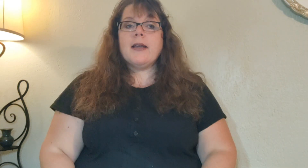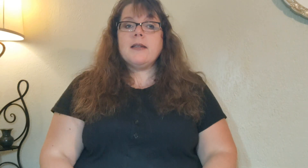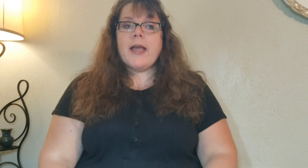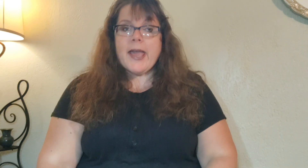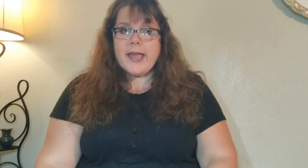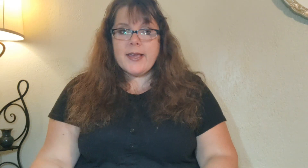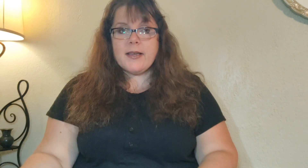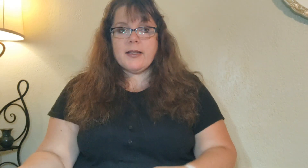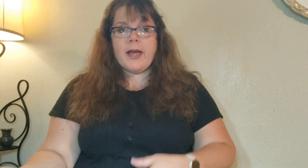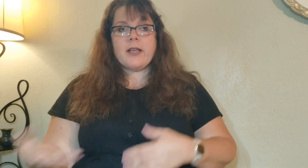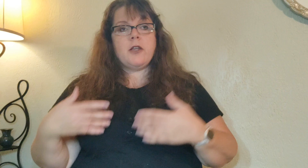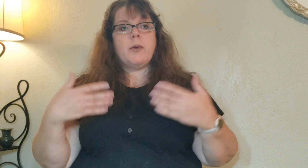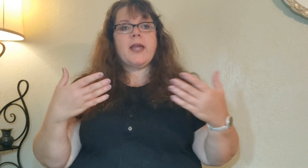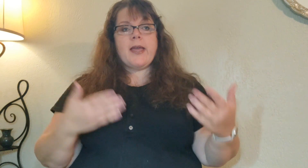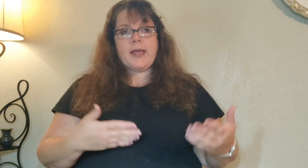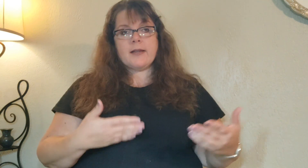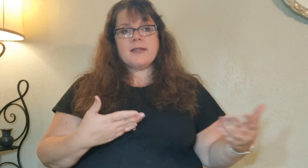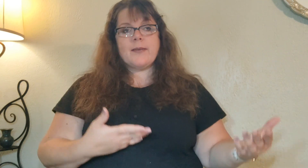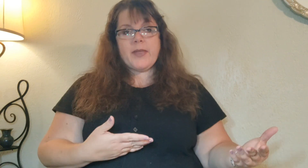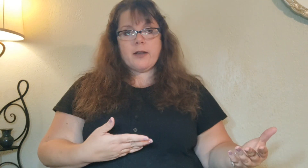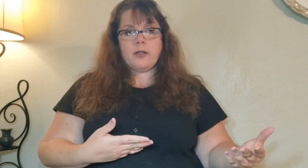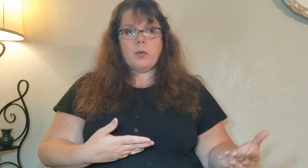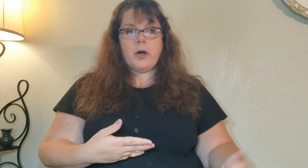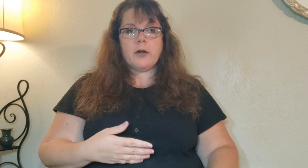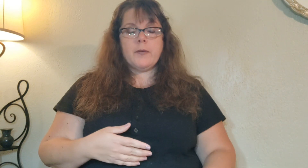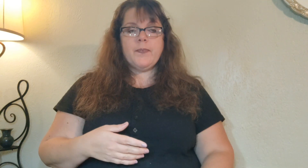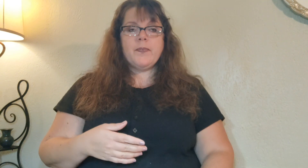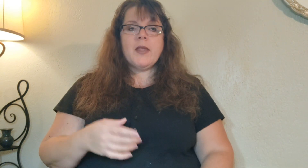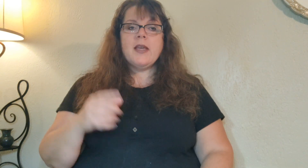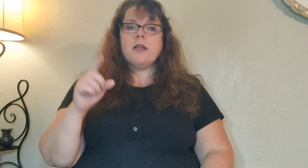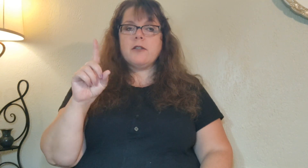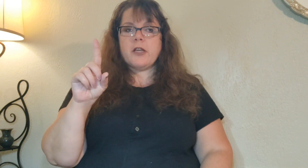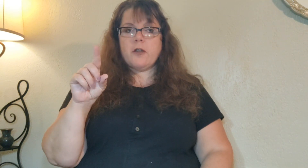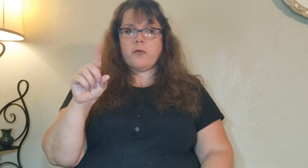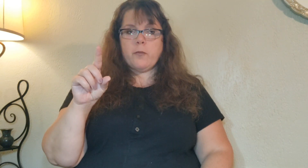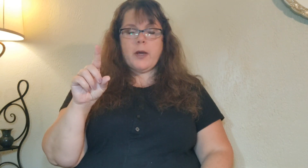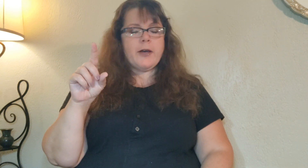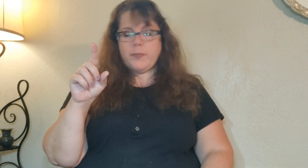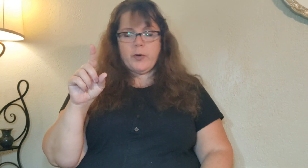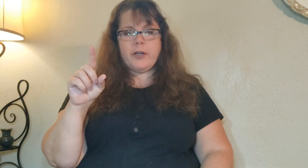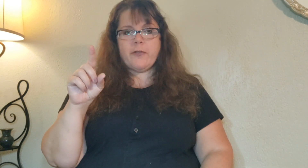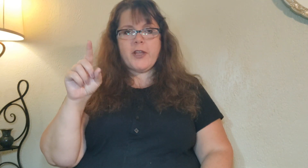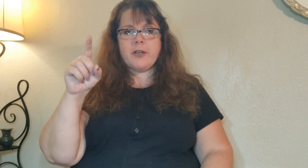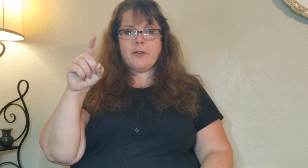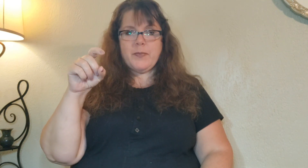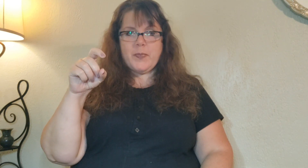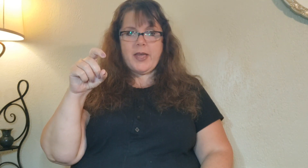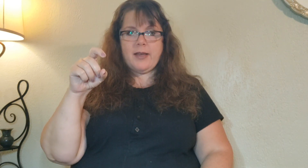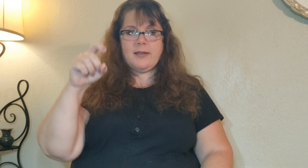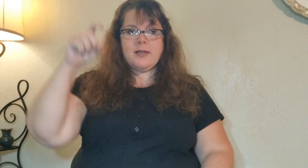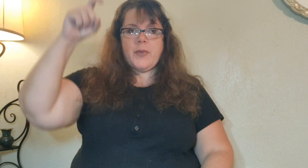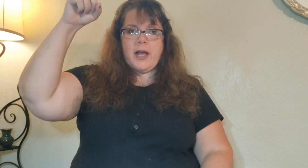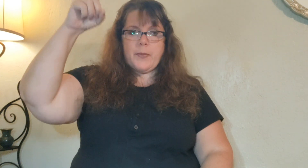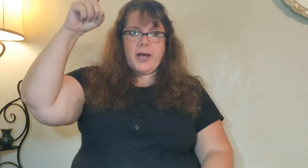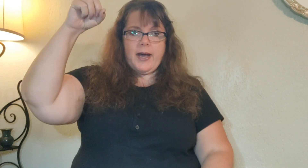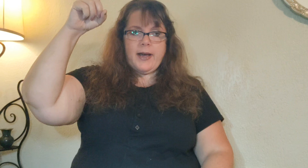And hang, like you want to hang something on a wall. You take your pointer finger bent but up